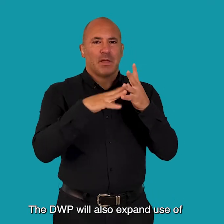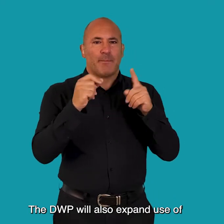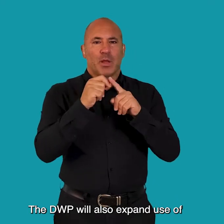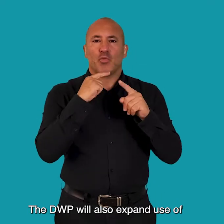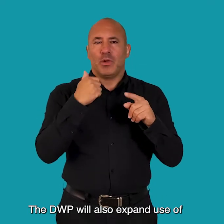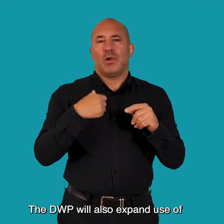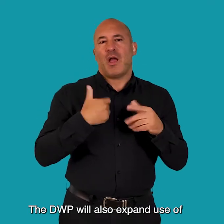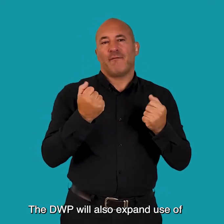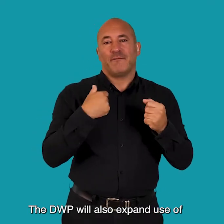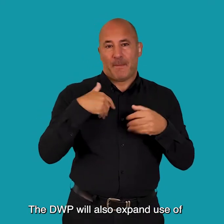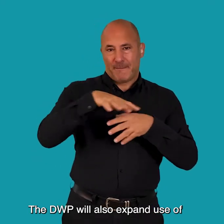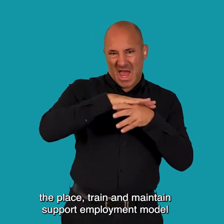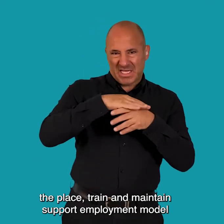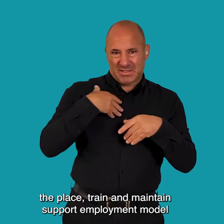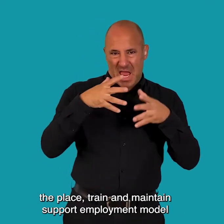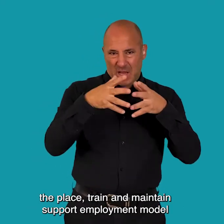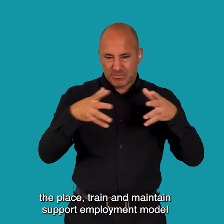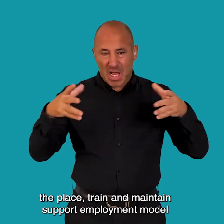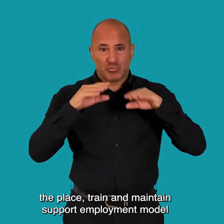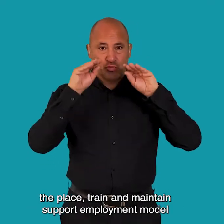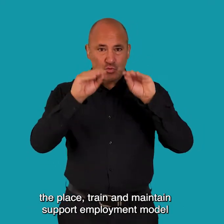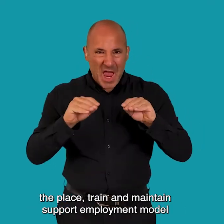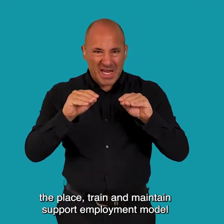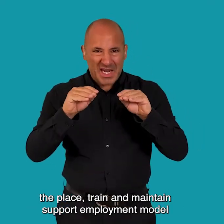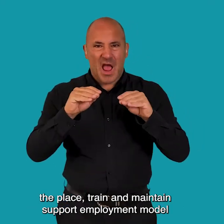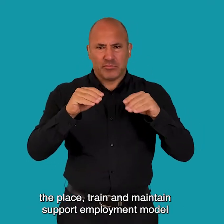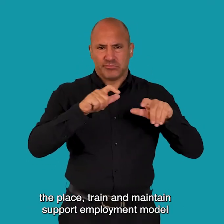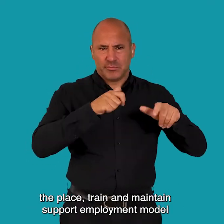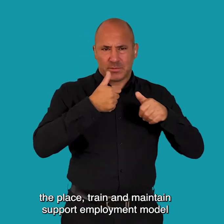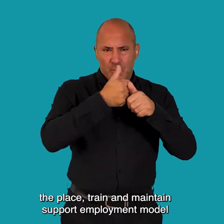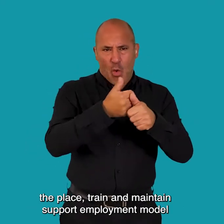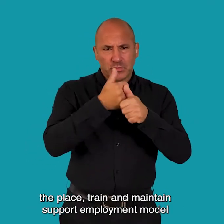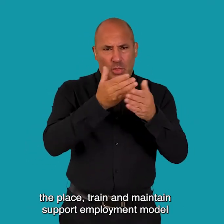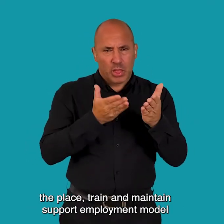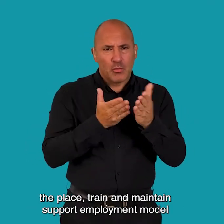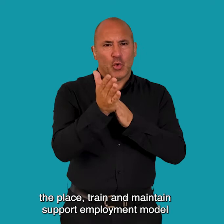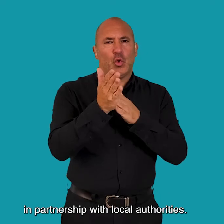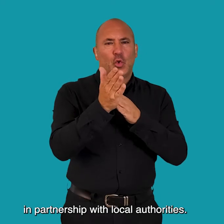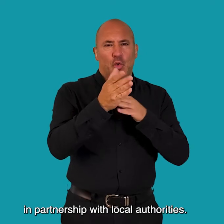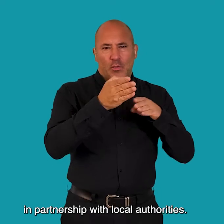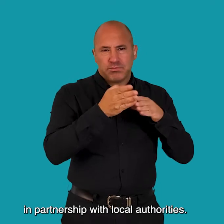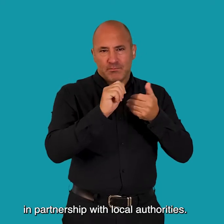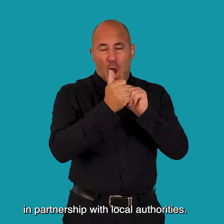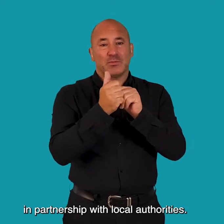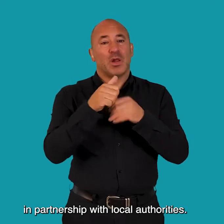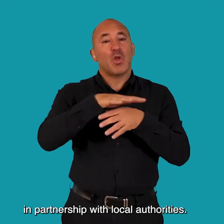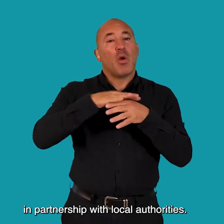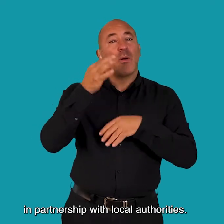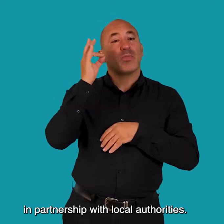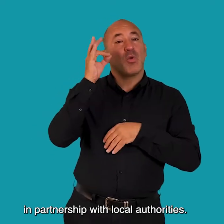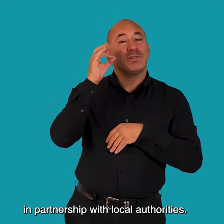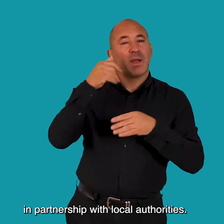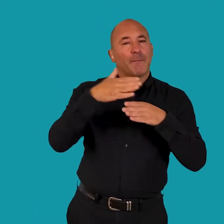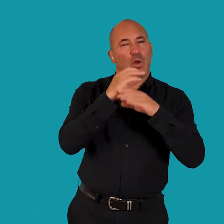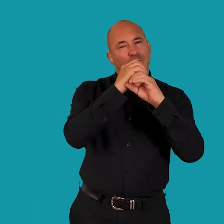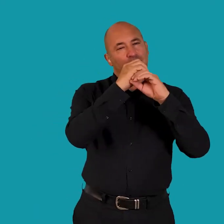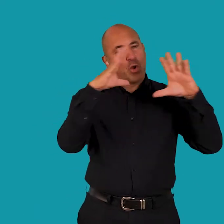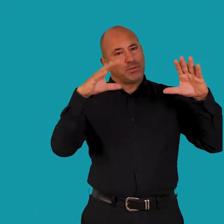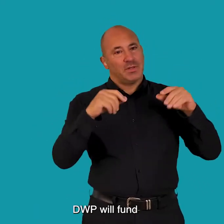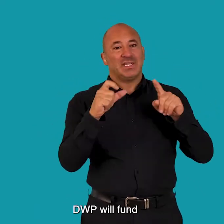also expand use of the Place, Train and Maintain Support employment model in partnership with local authorities.